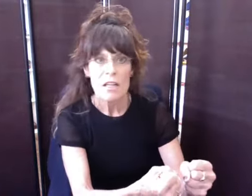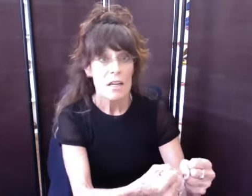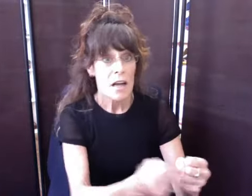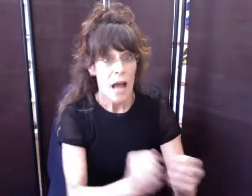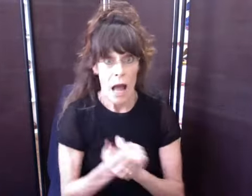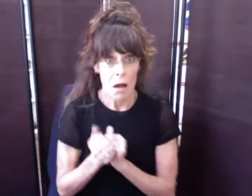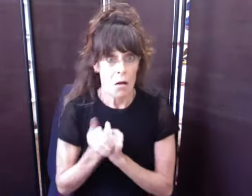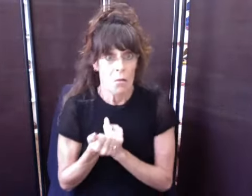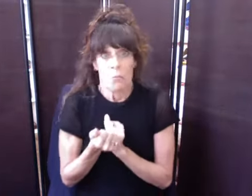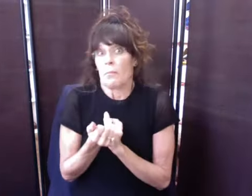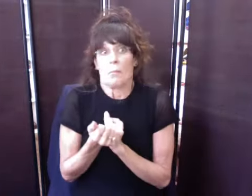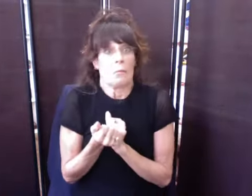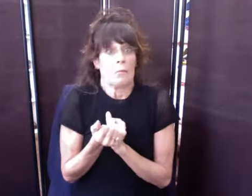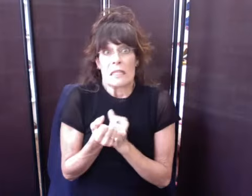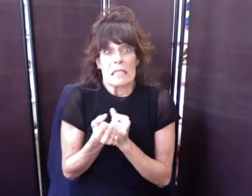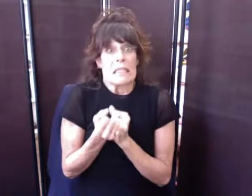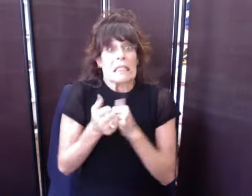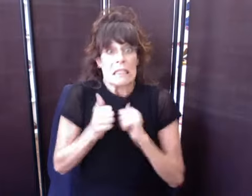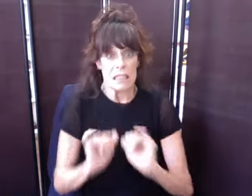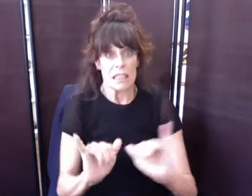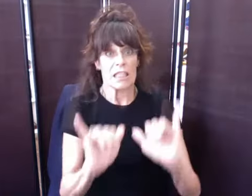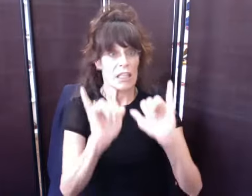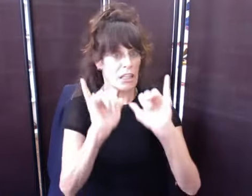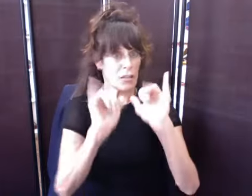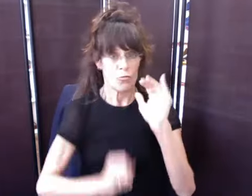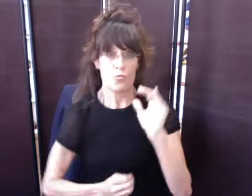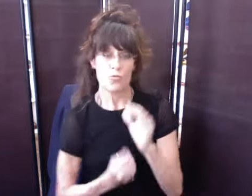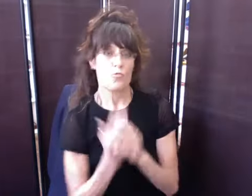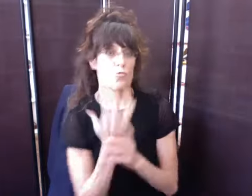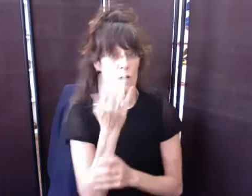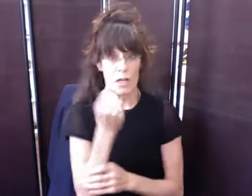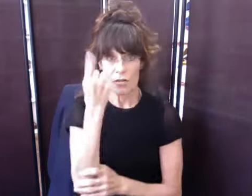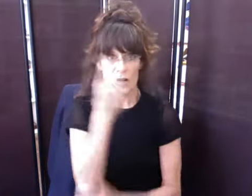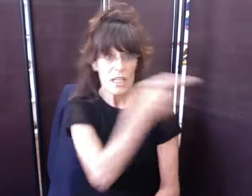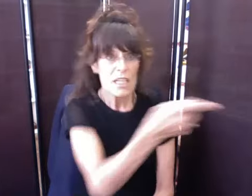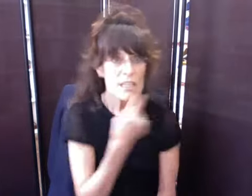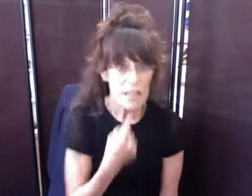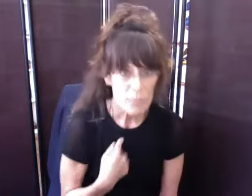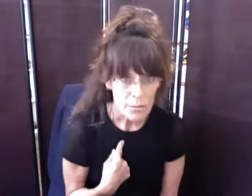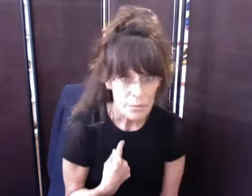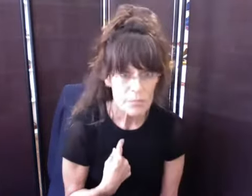I'm still understanding, still growing in understanding of. But he said this to me, and it was like a 2x4 hit me right in the forehead. He